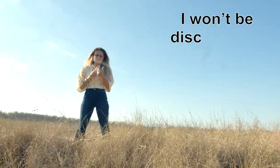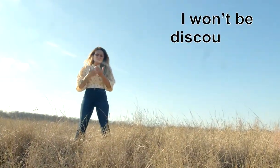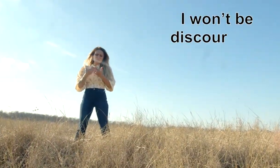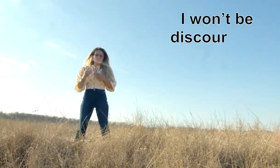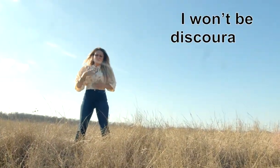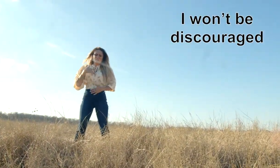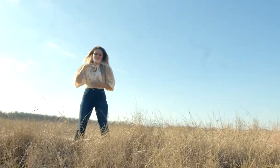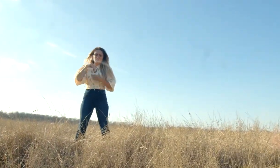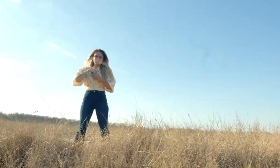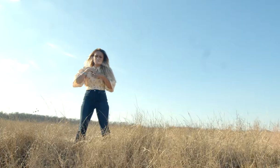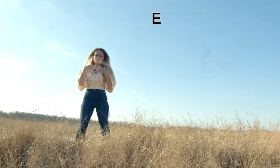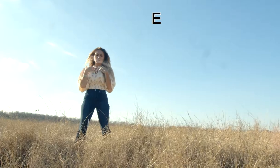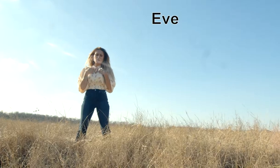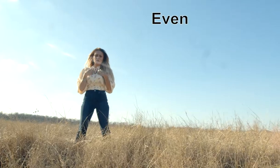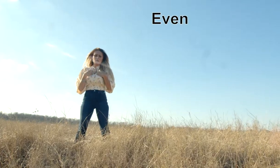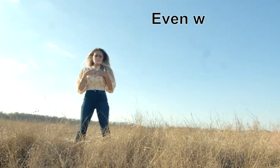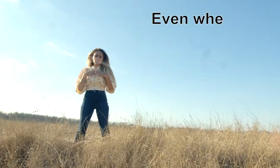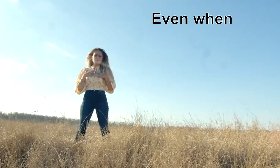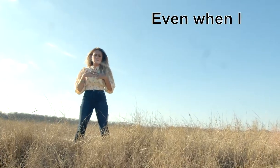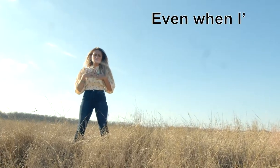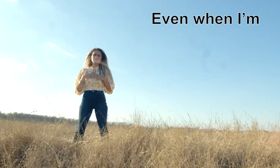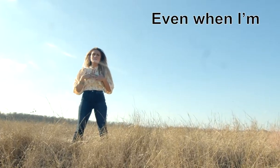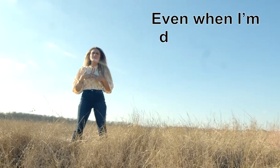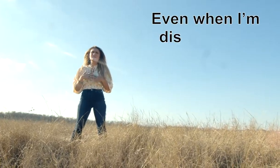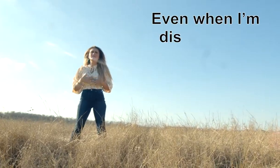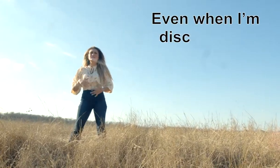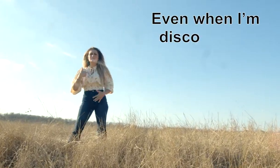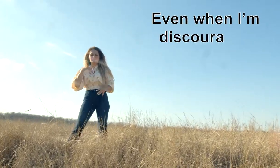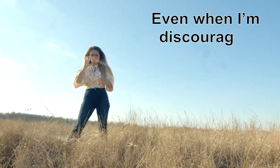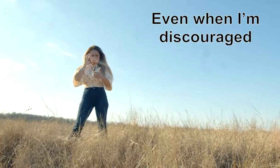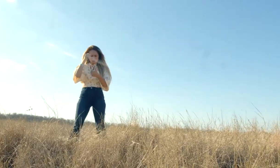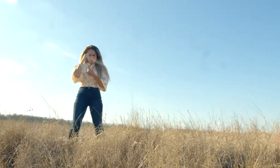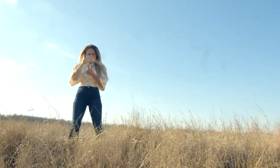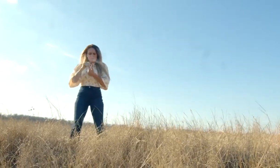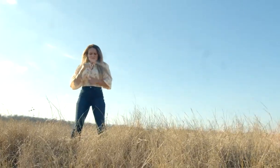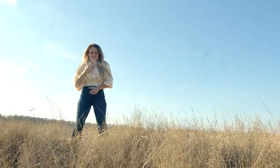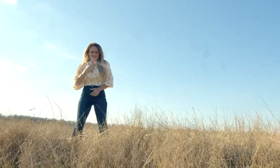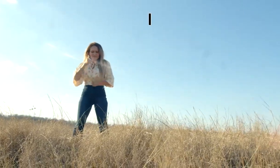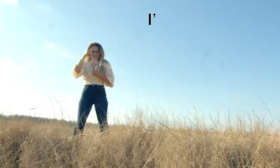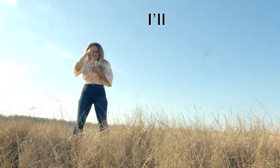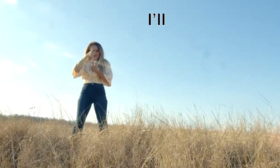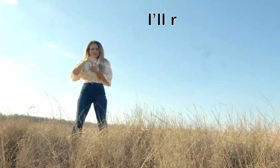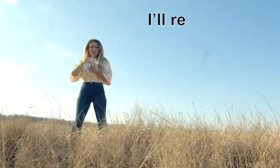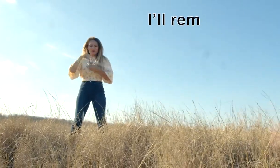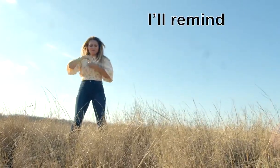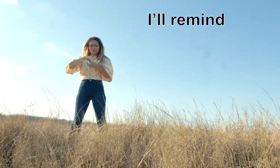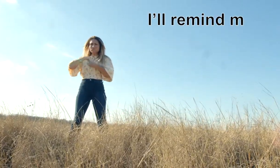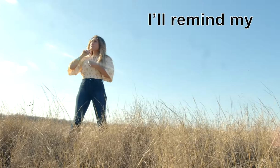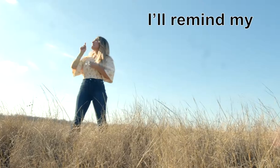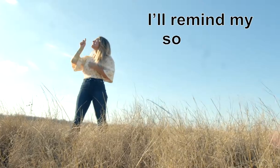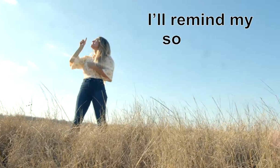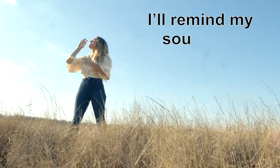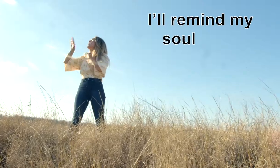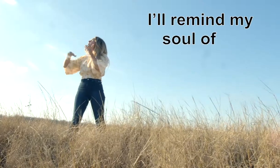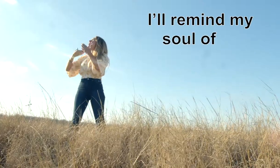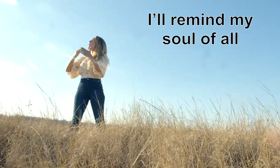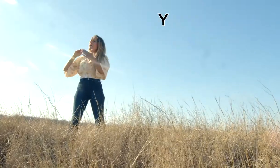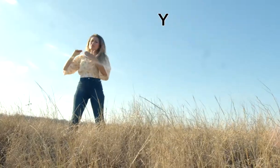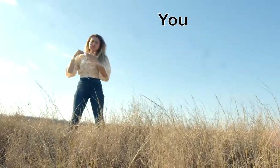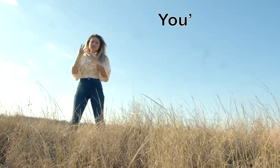Discouraged, even when I'm discouraged, I'll remind my soul of all you've